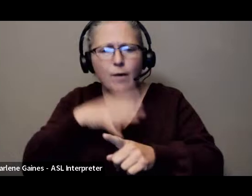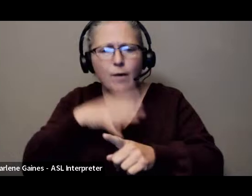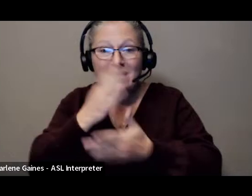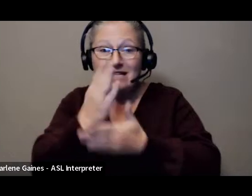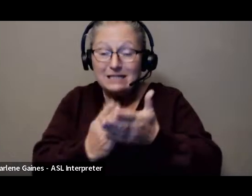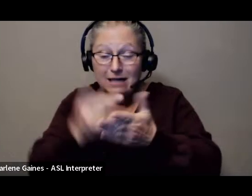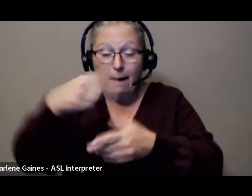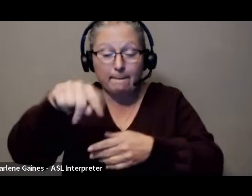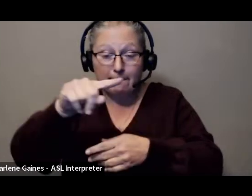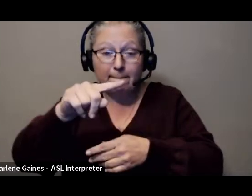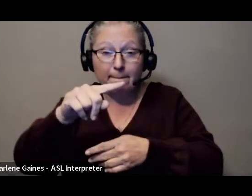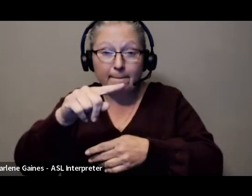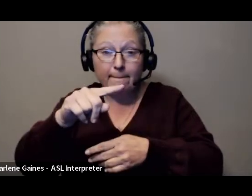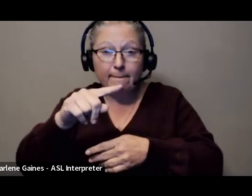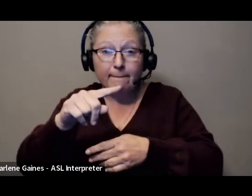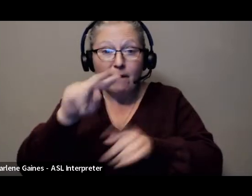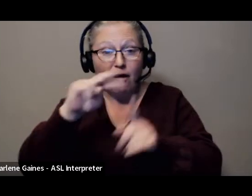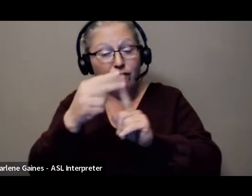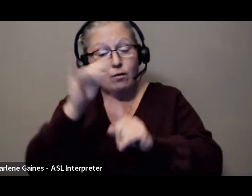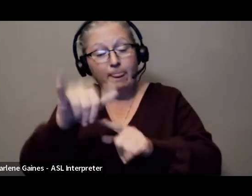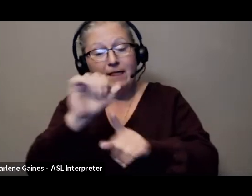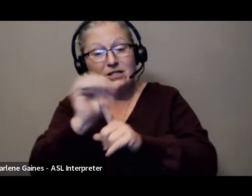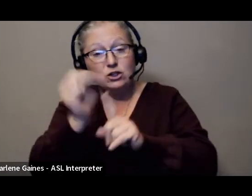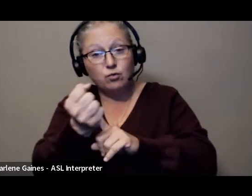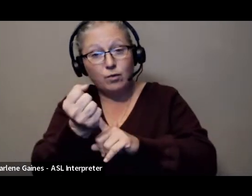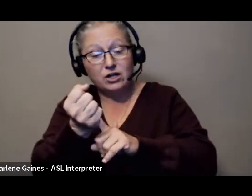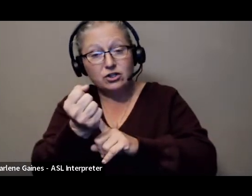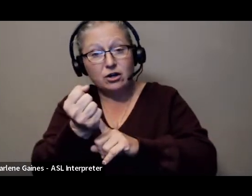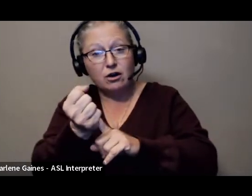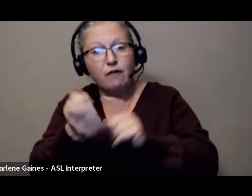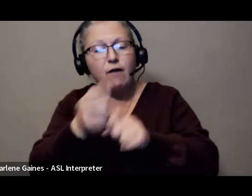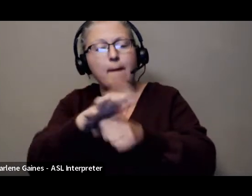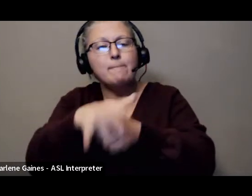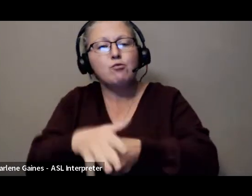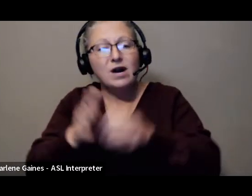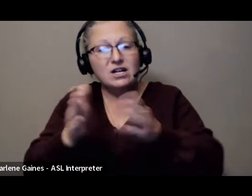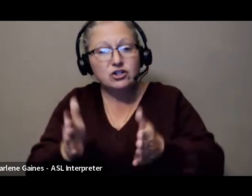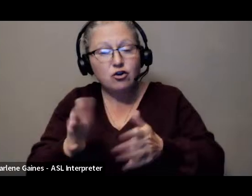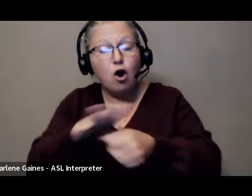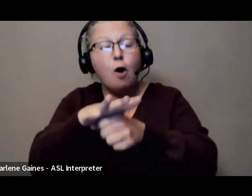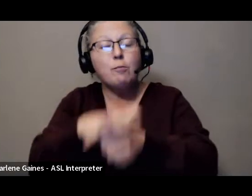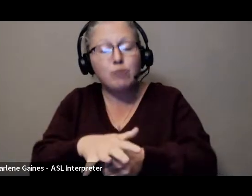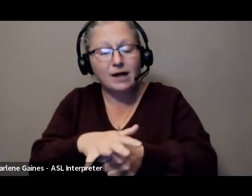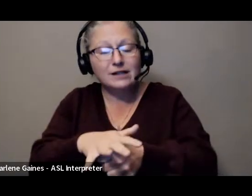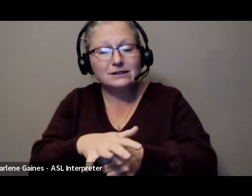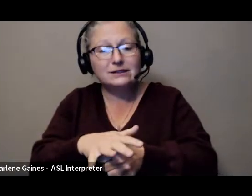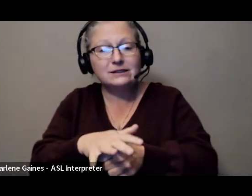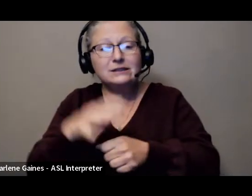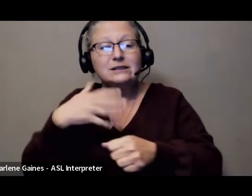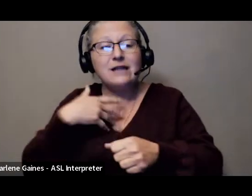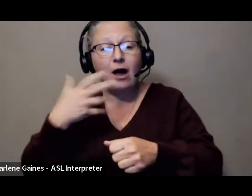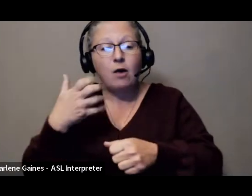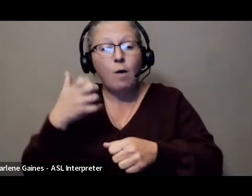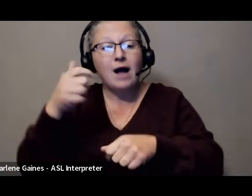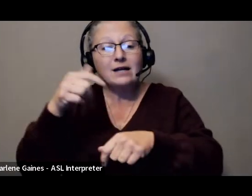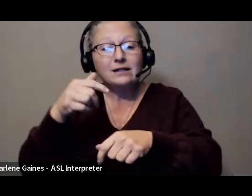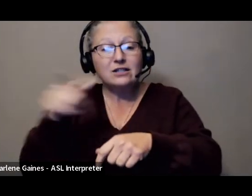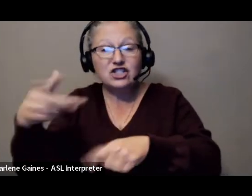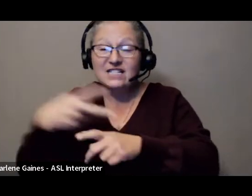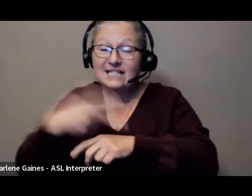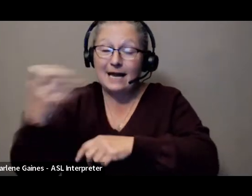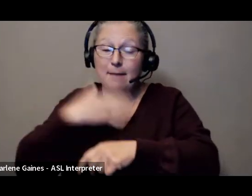you view the situation through an oppressor, oppressed. I would like to get Yeah, more time. okay. She's stealing my time.